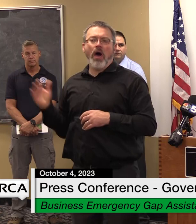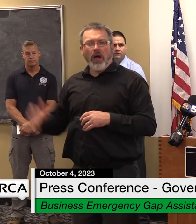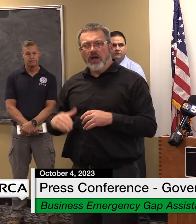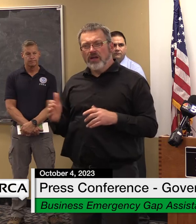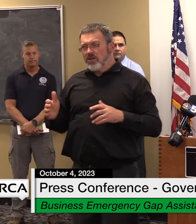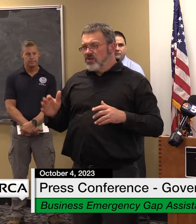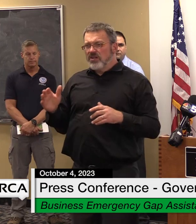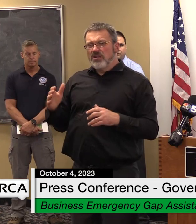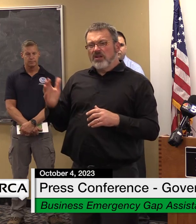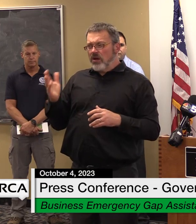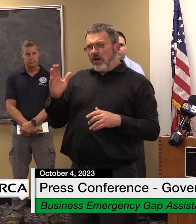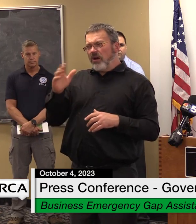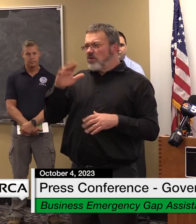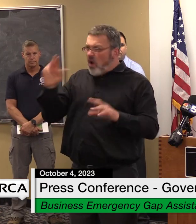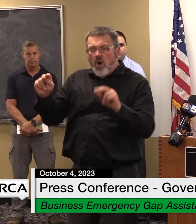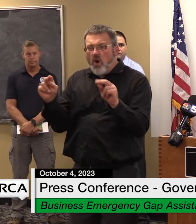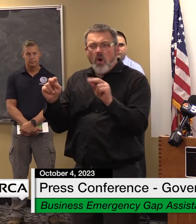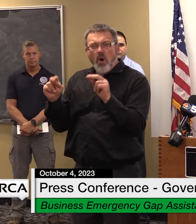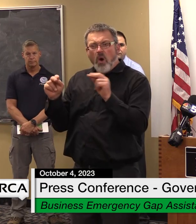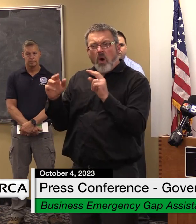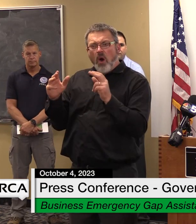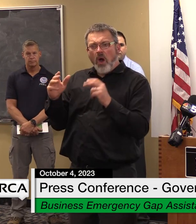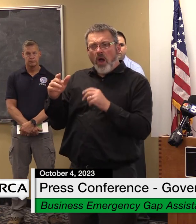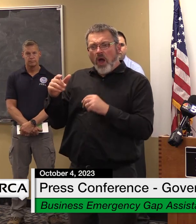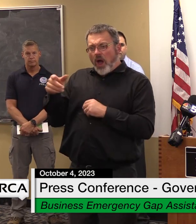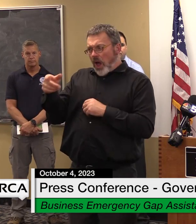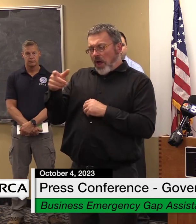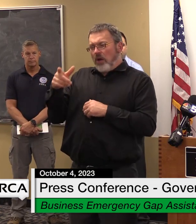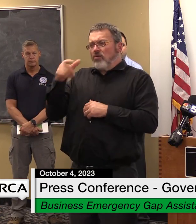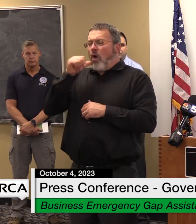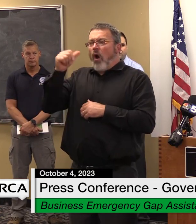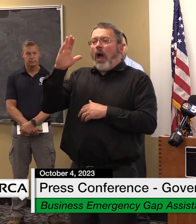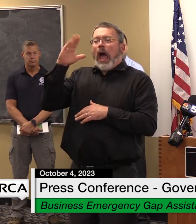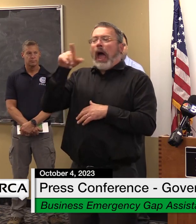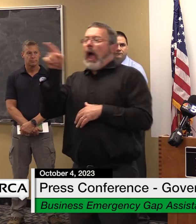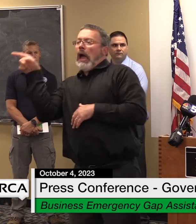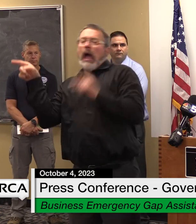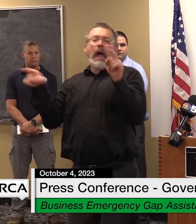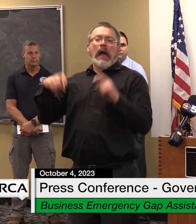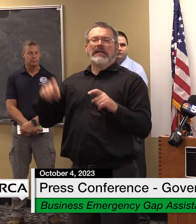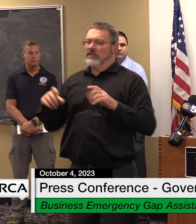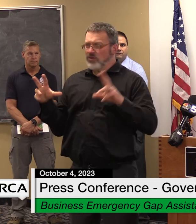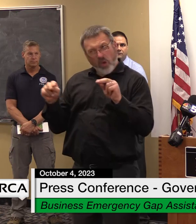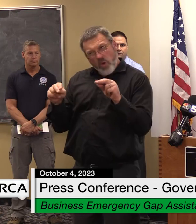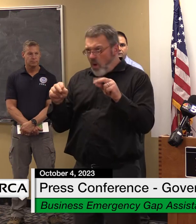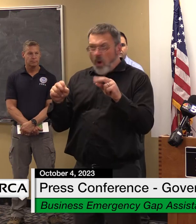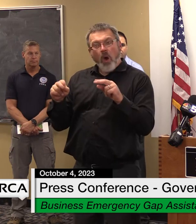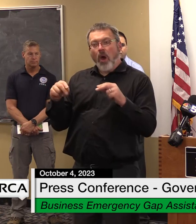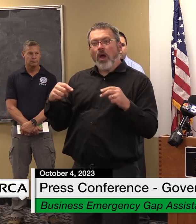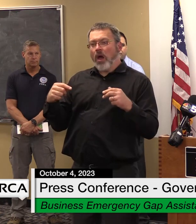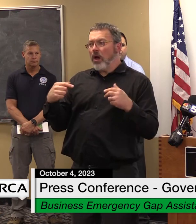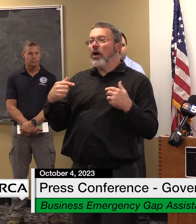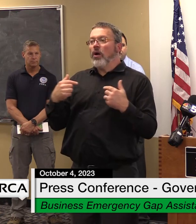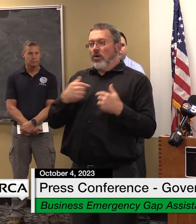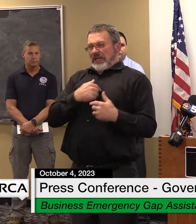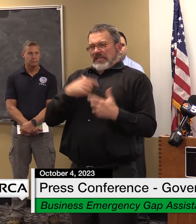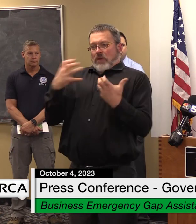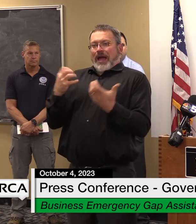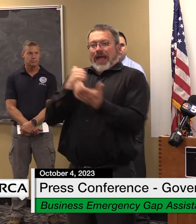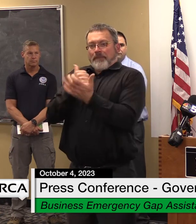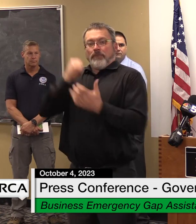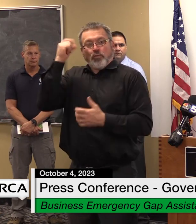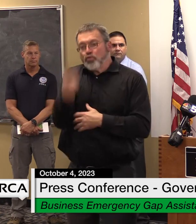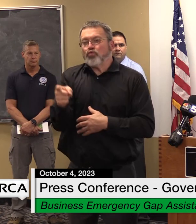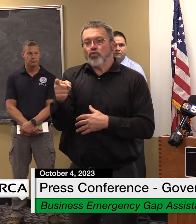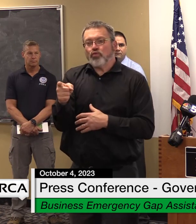were concerned you were taking money away from someone who needed it more. But that's not how it works. In fact, leadership in Congress did the